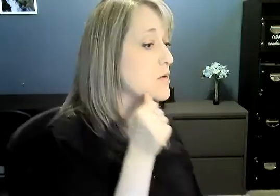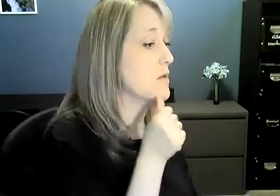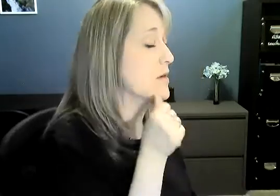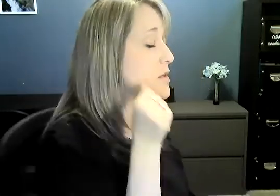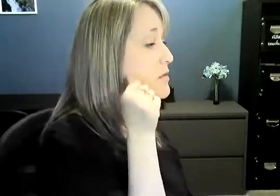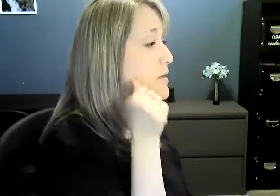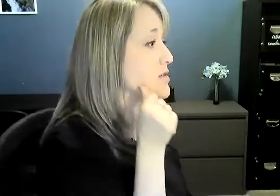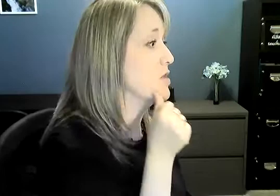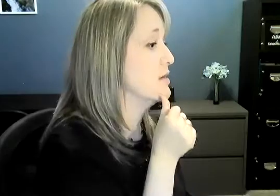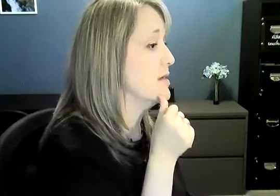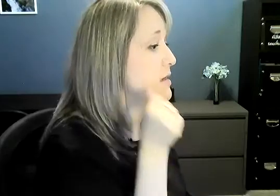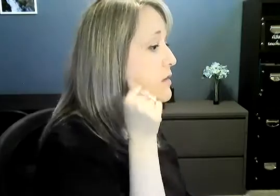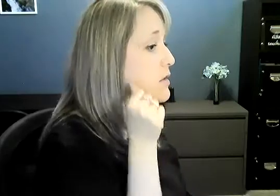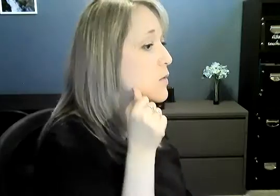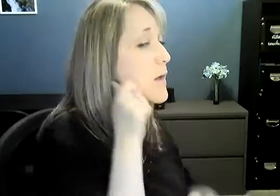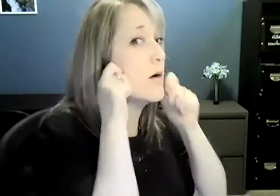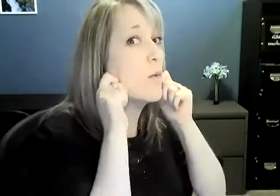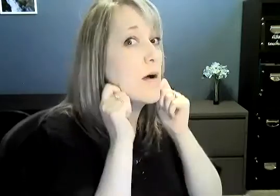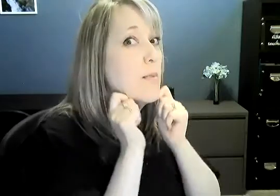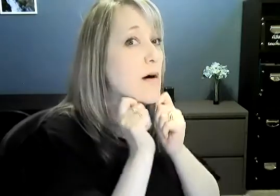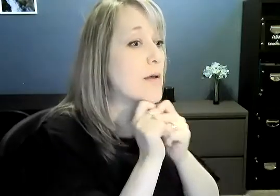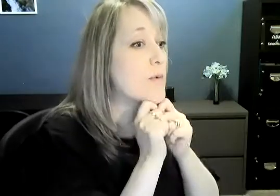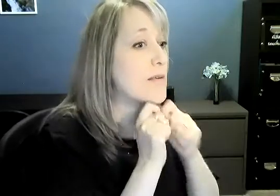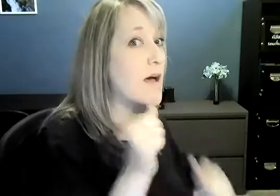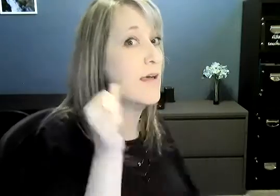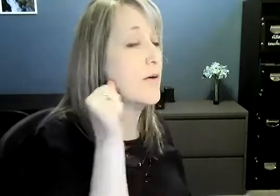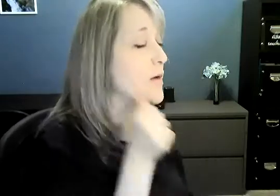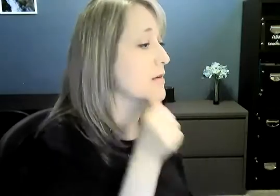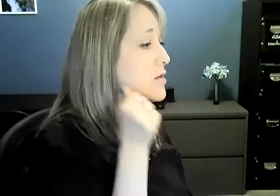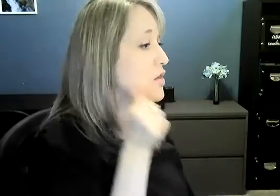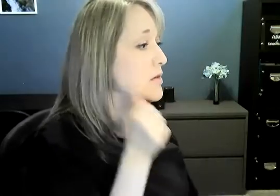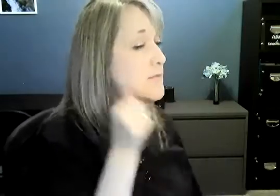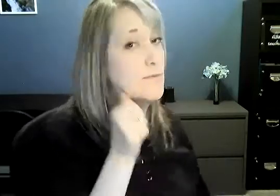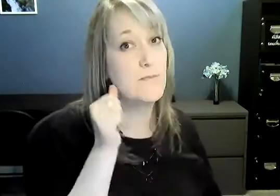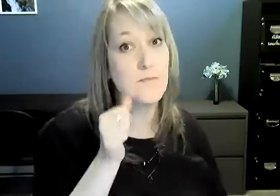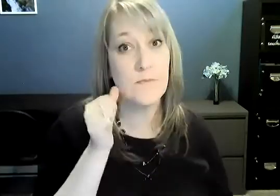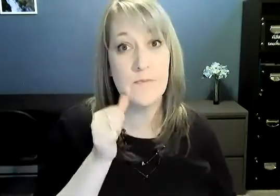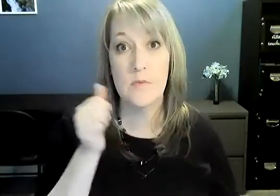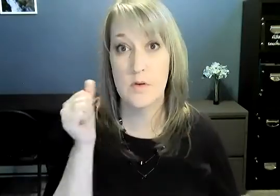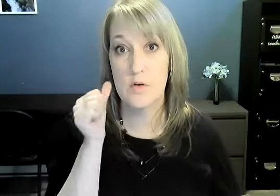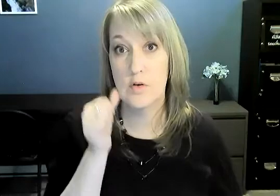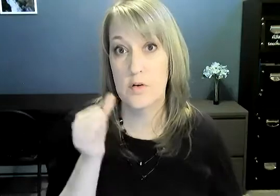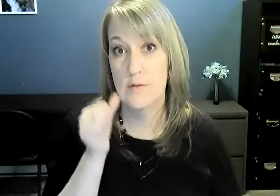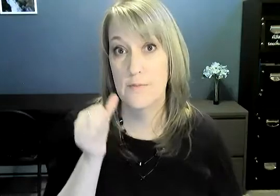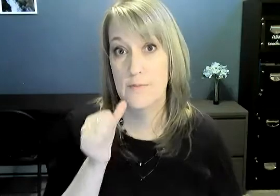along your jawline where a bonnet would tie. Okay, girl. Girl.